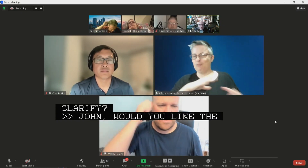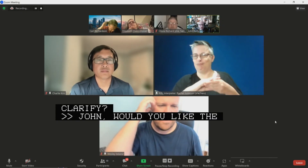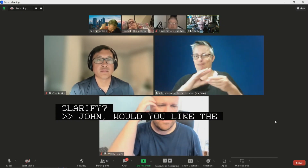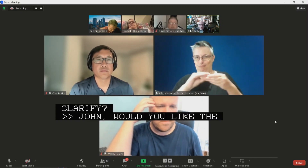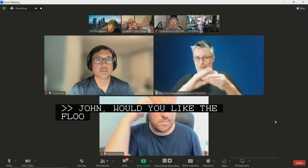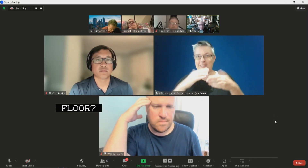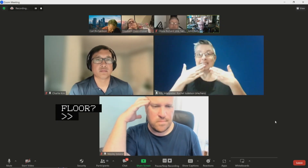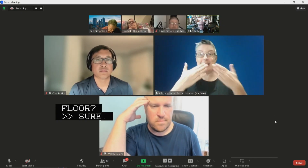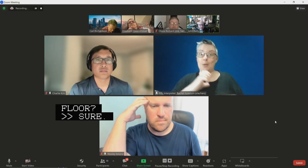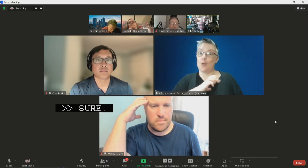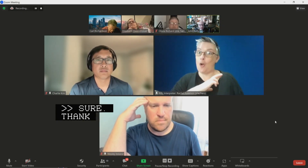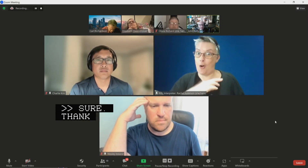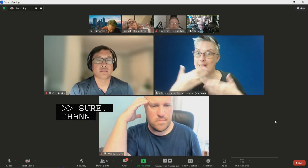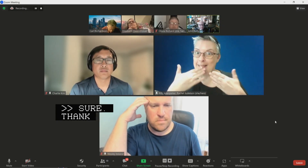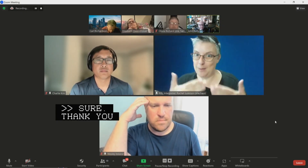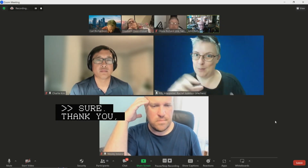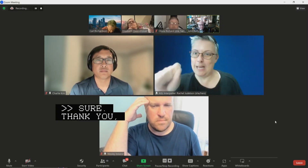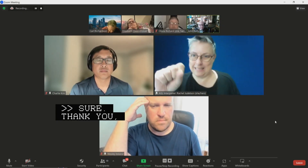you, Carl.